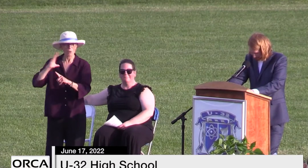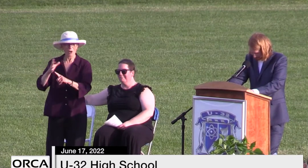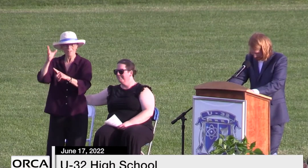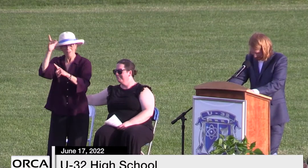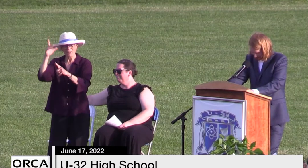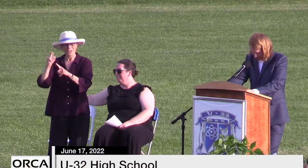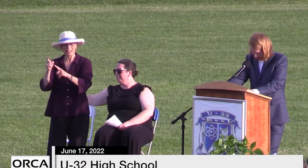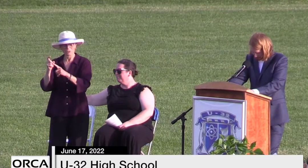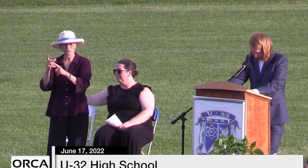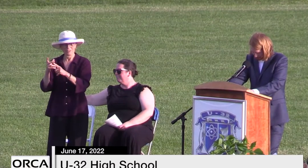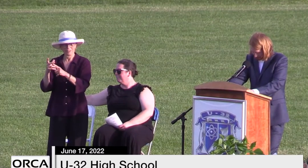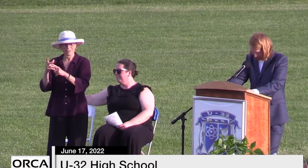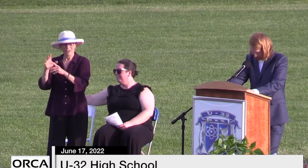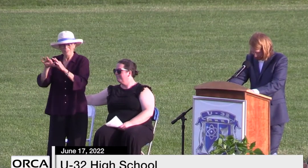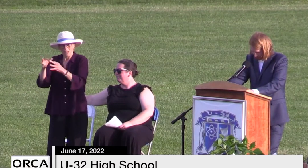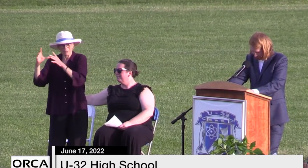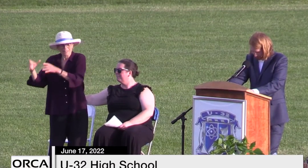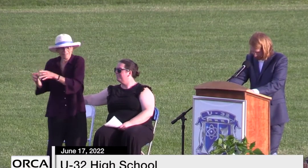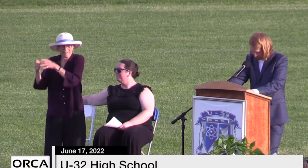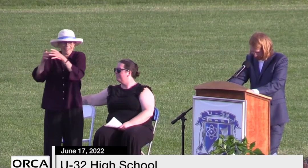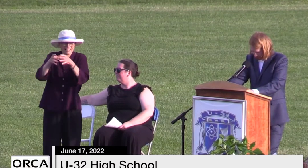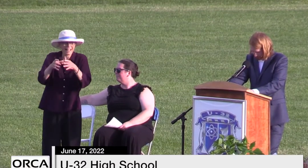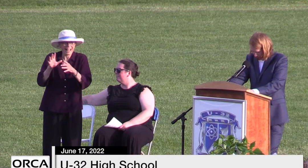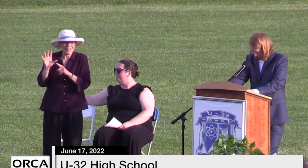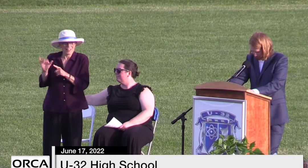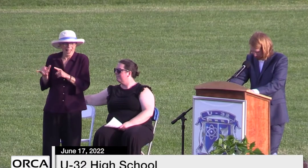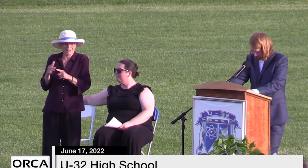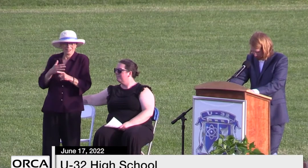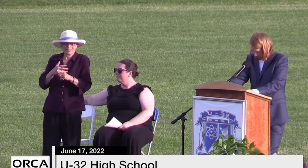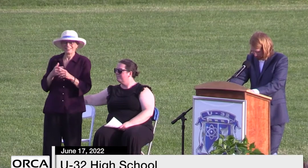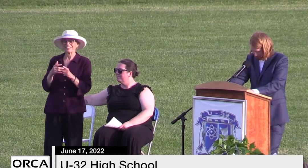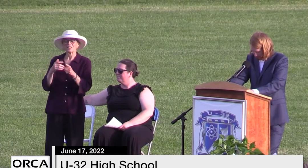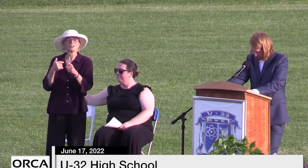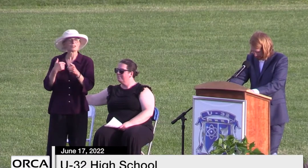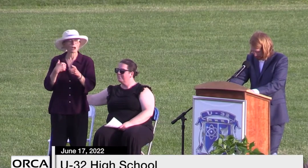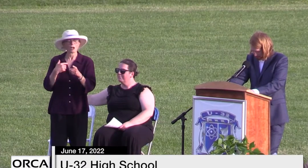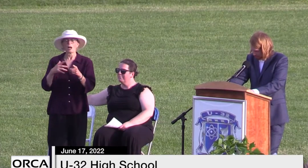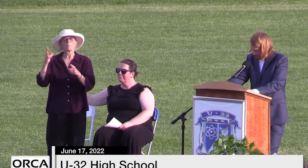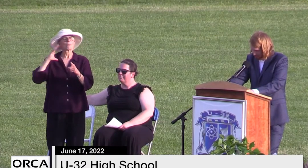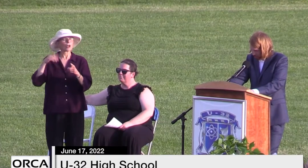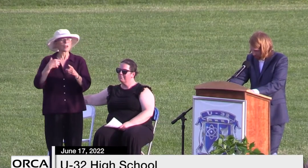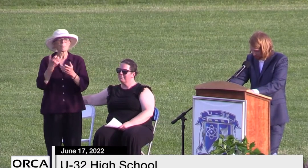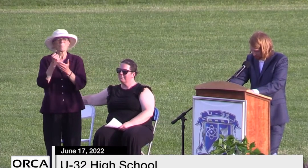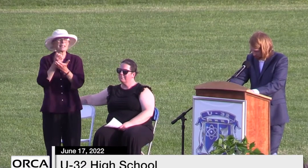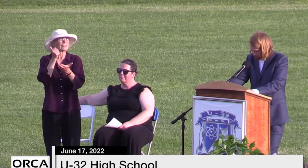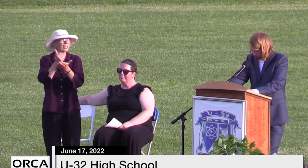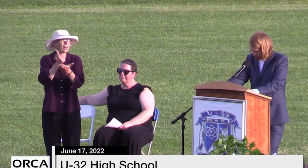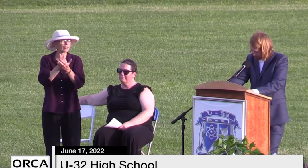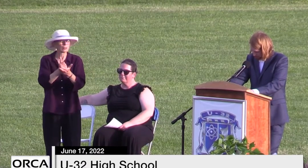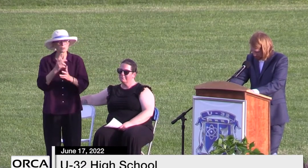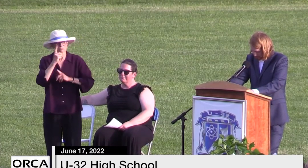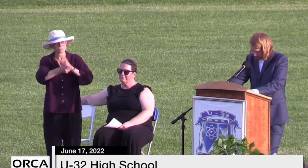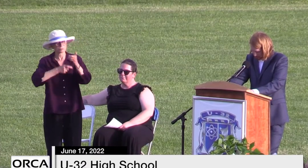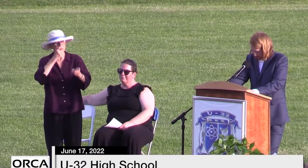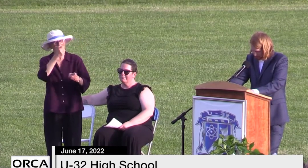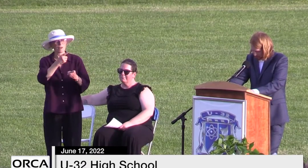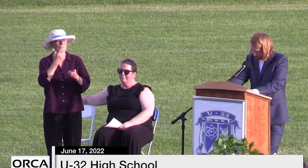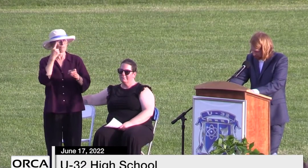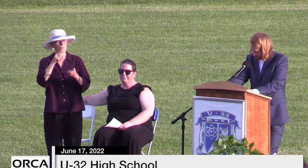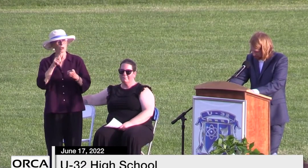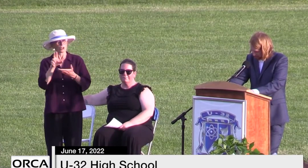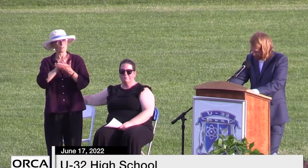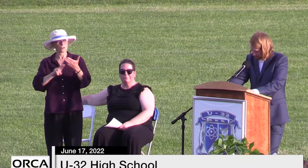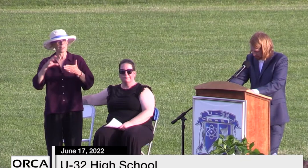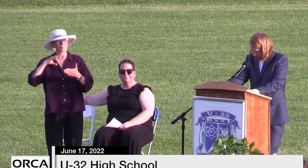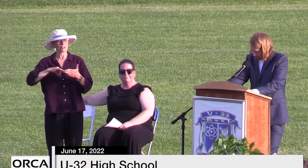Before the pregnancy, she was able to receive loads of scholarships for her top school of University of Maine. She didn't know of many other schools. She was top